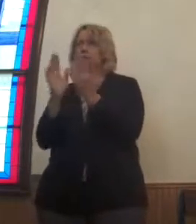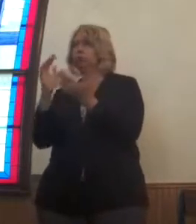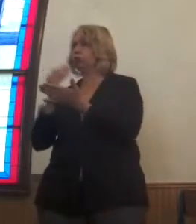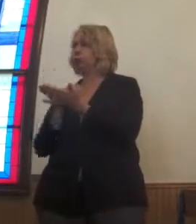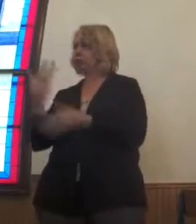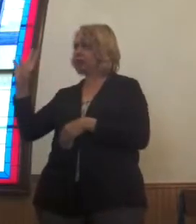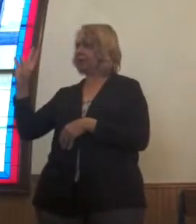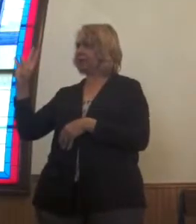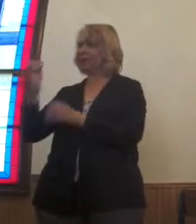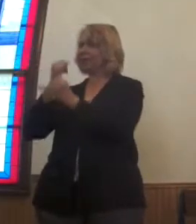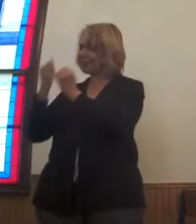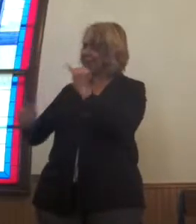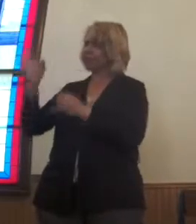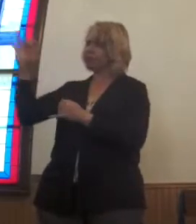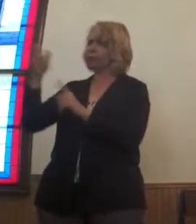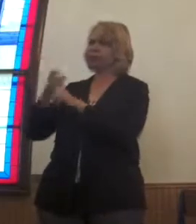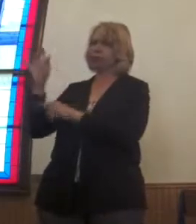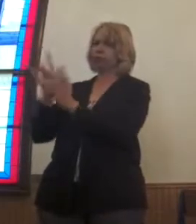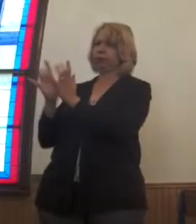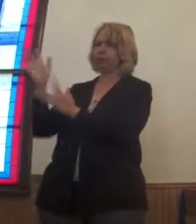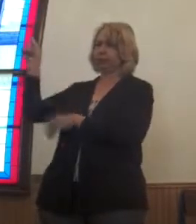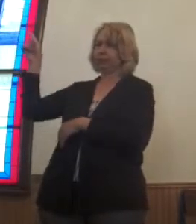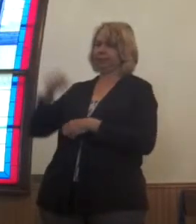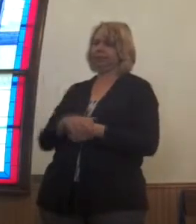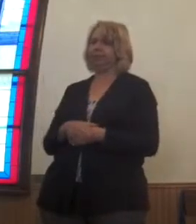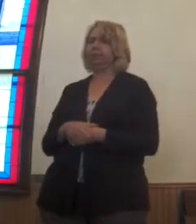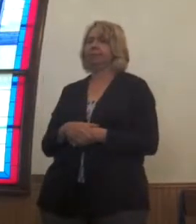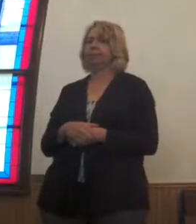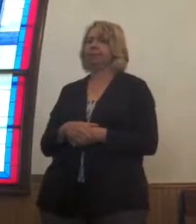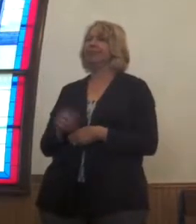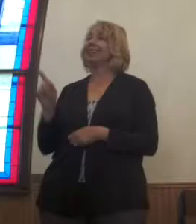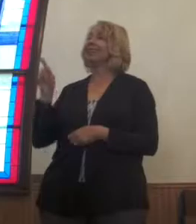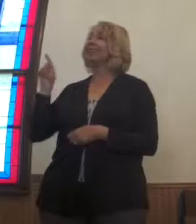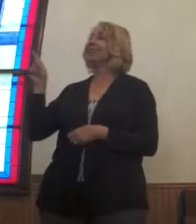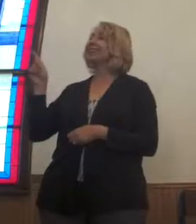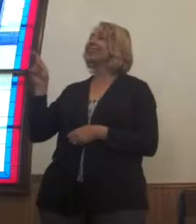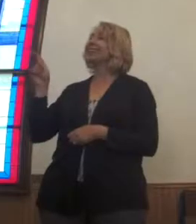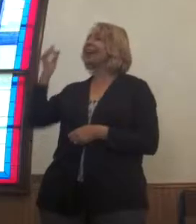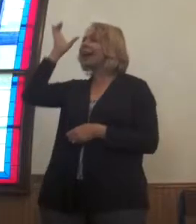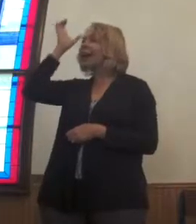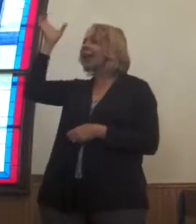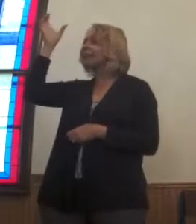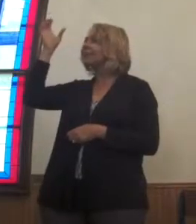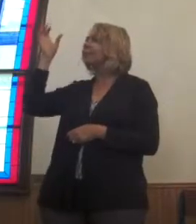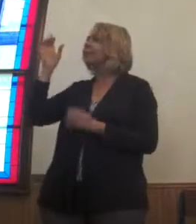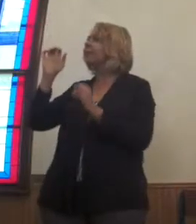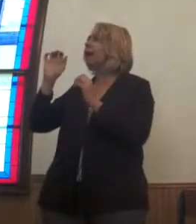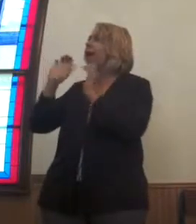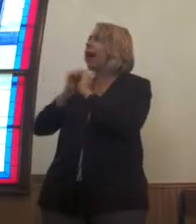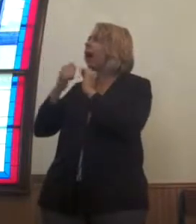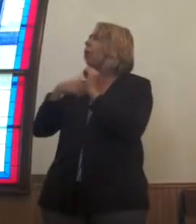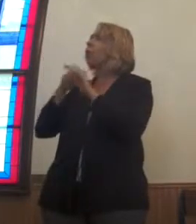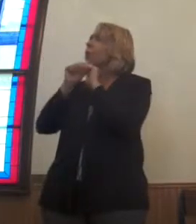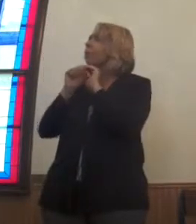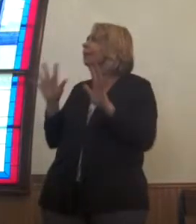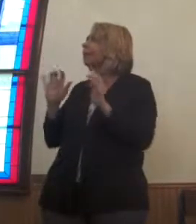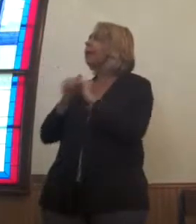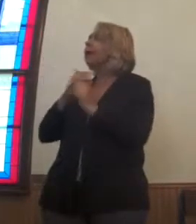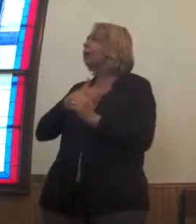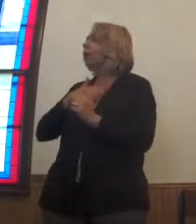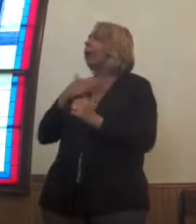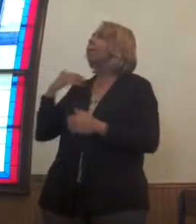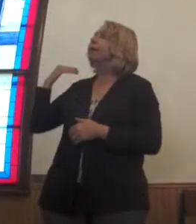These scriptures contain various principles that we find repeated throughout the entire New